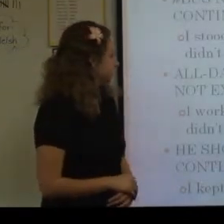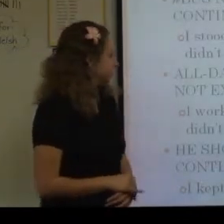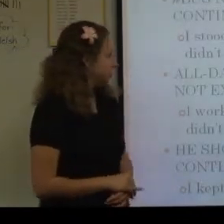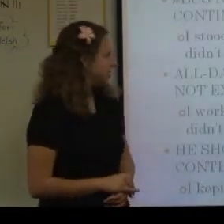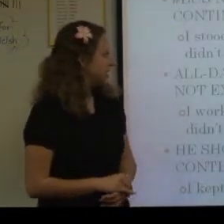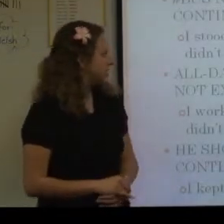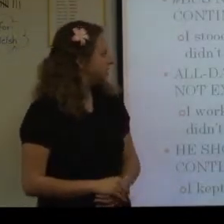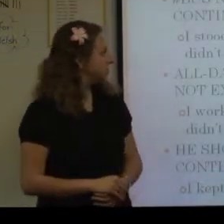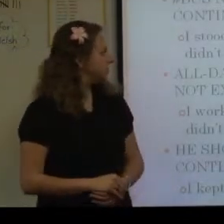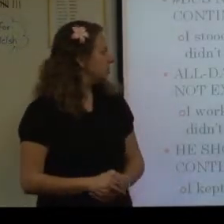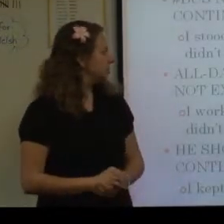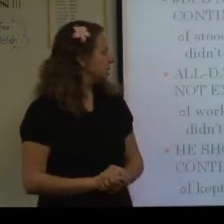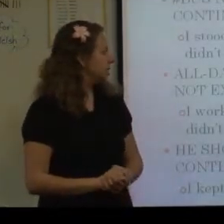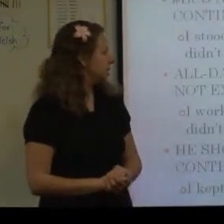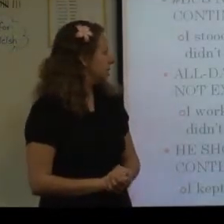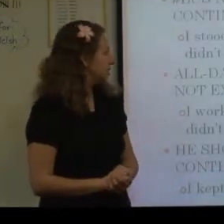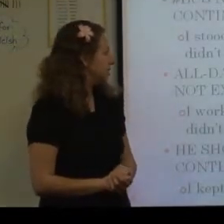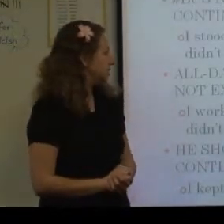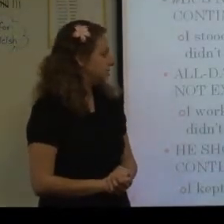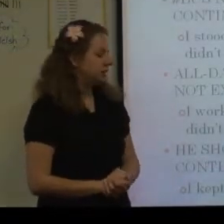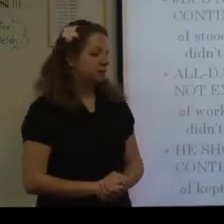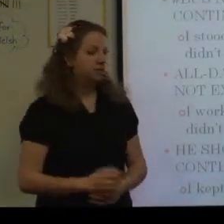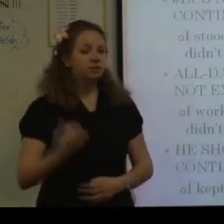So try that again. So all day I work continually.